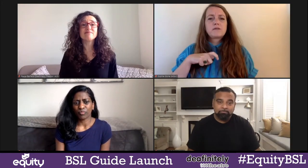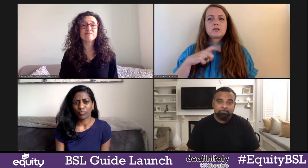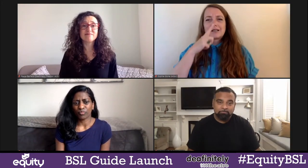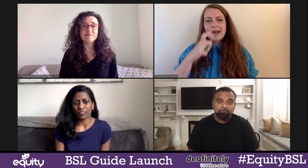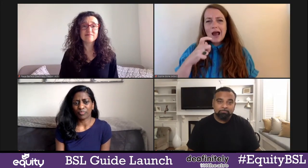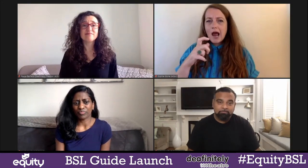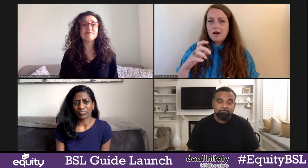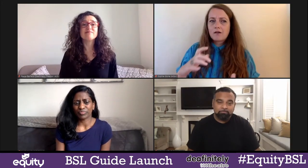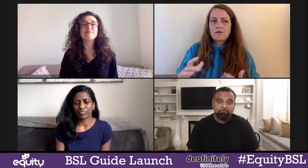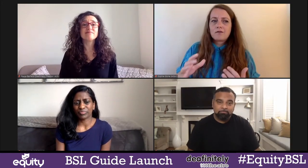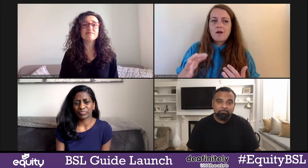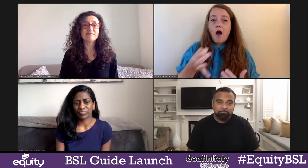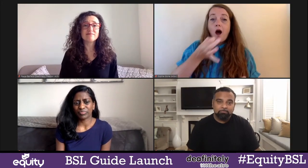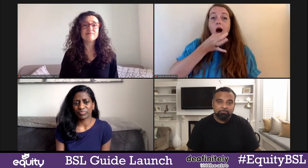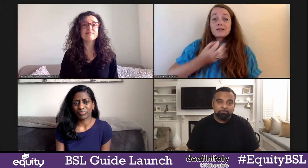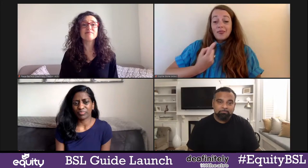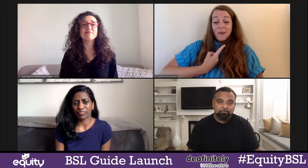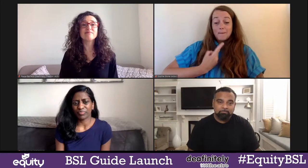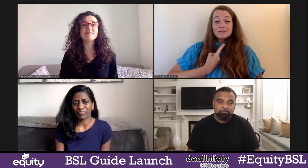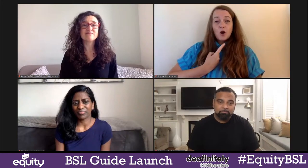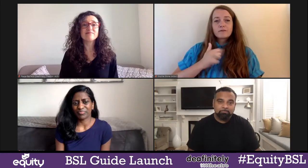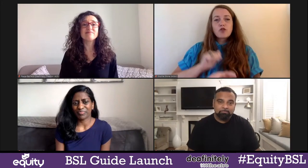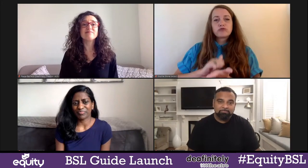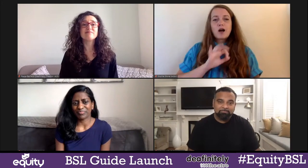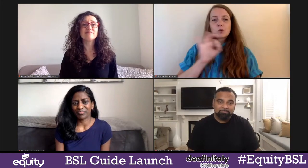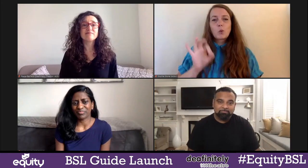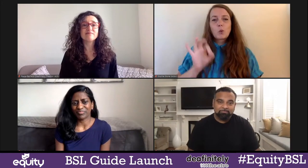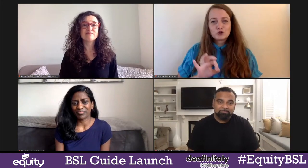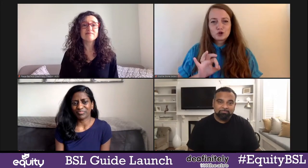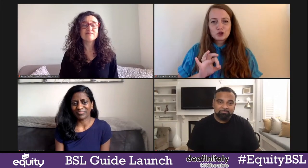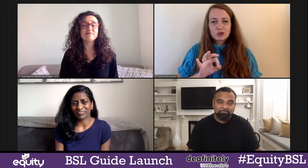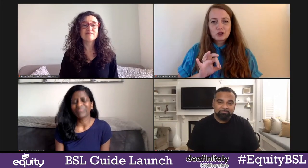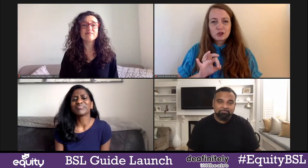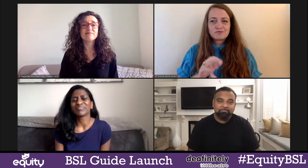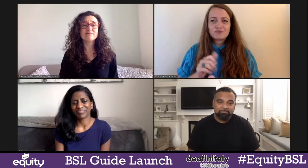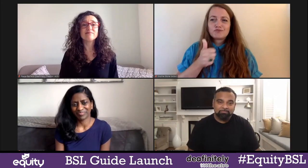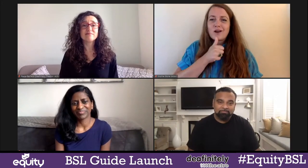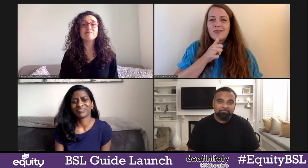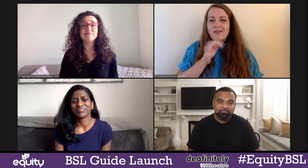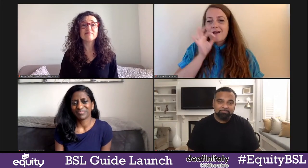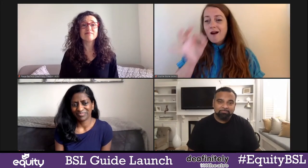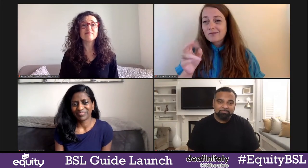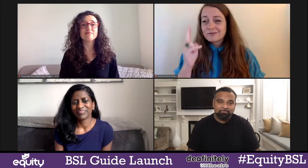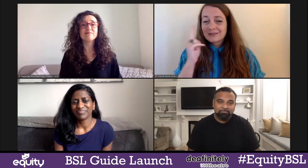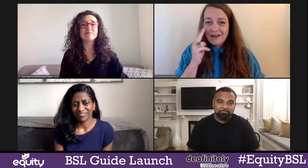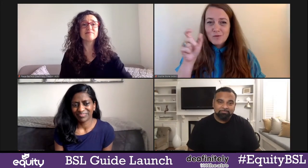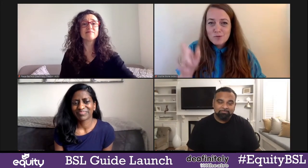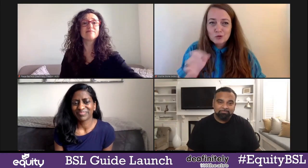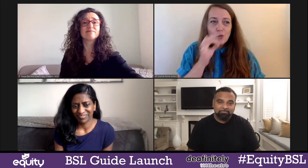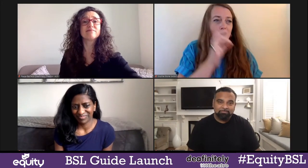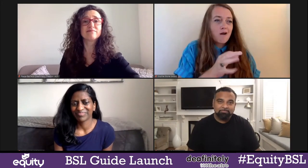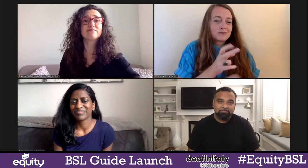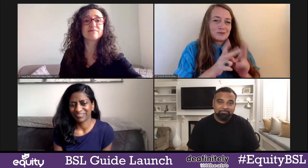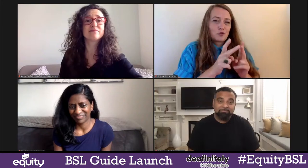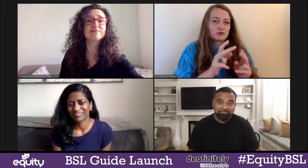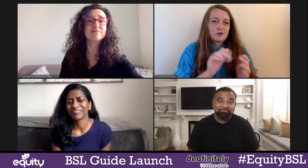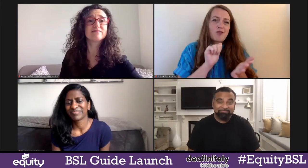is give a sense of what you should be doing, but also gives them the confidence to ask the right questions. So whether